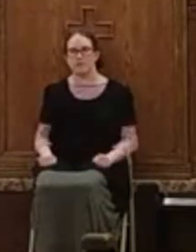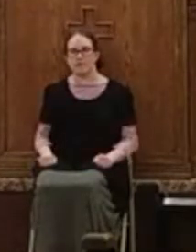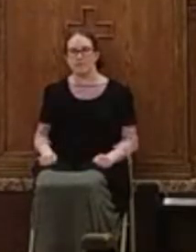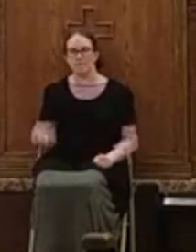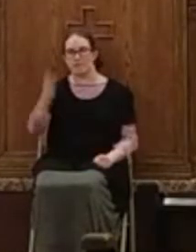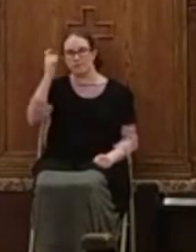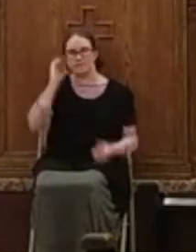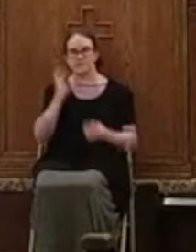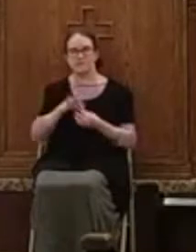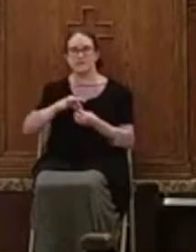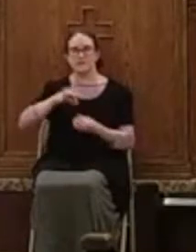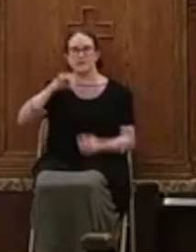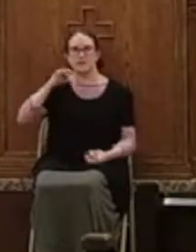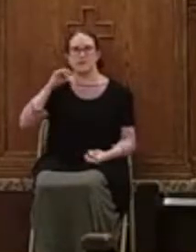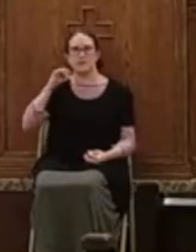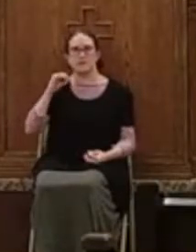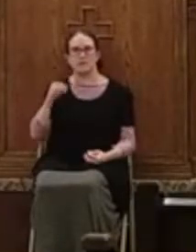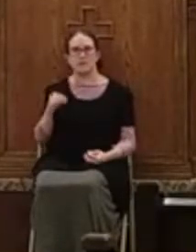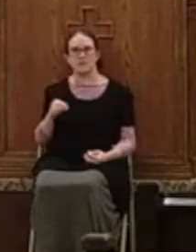because it's spiritual.